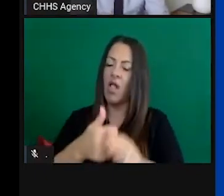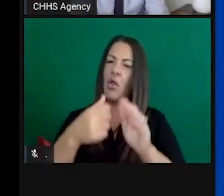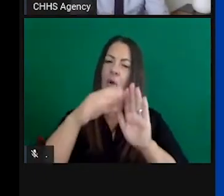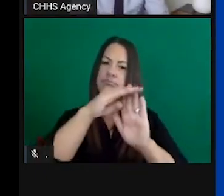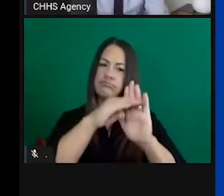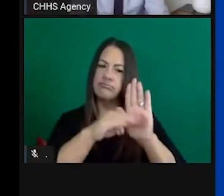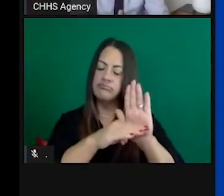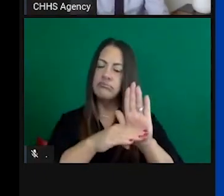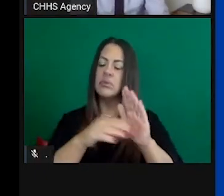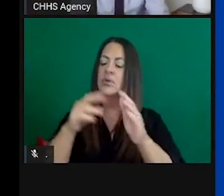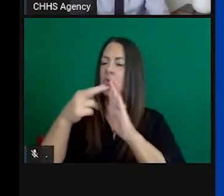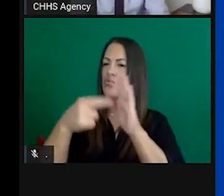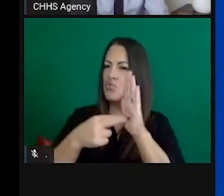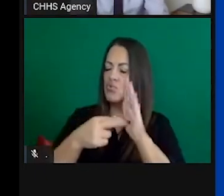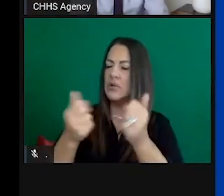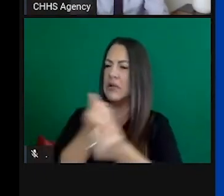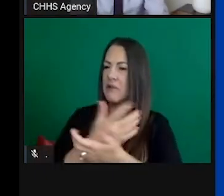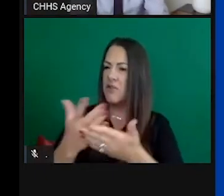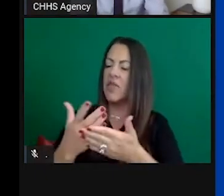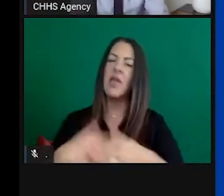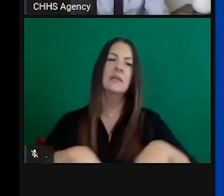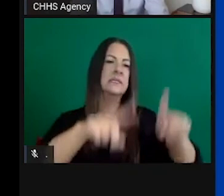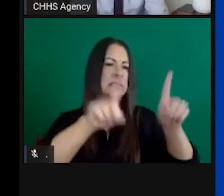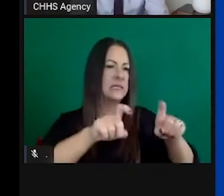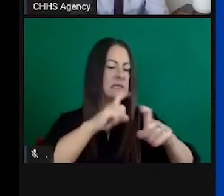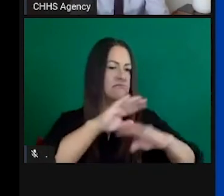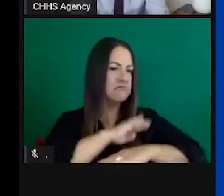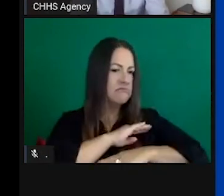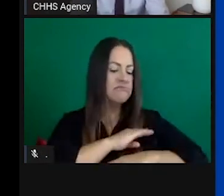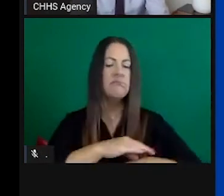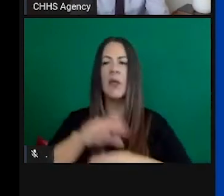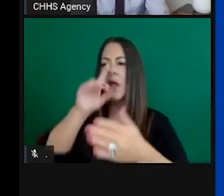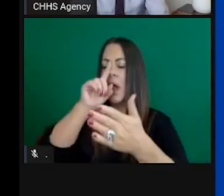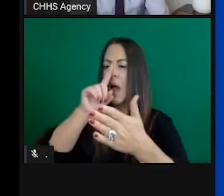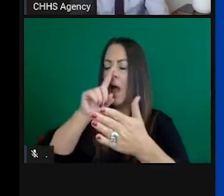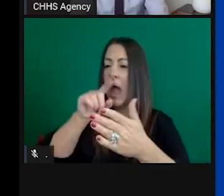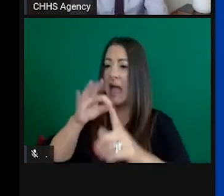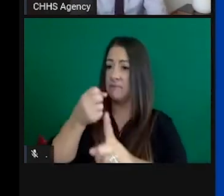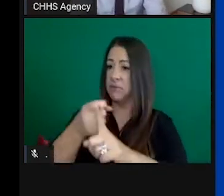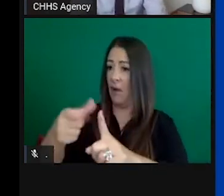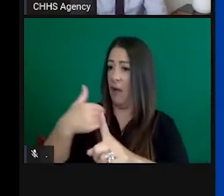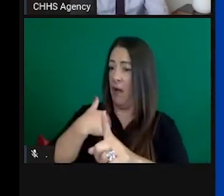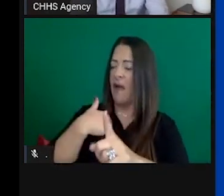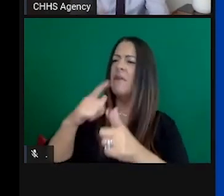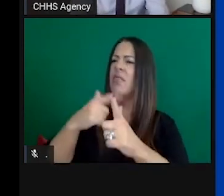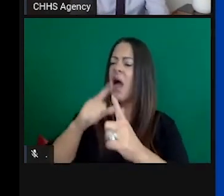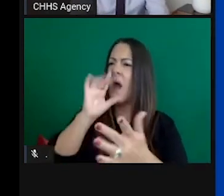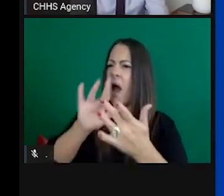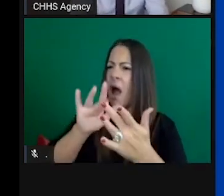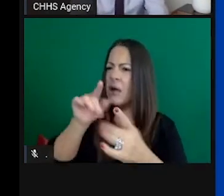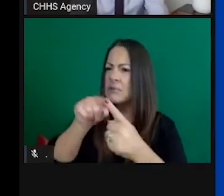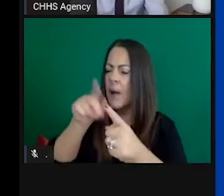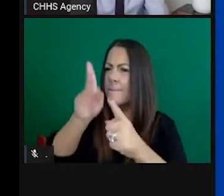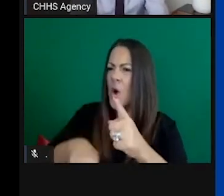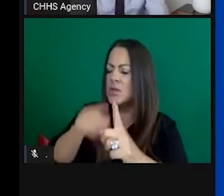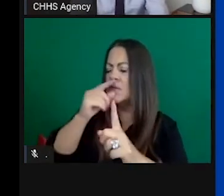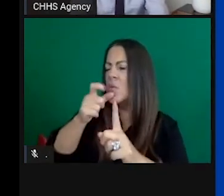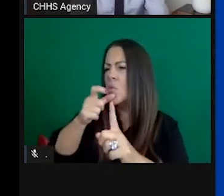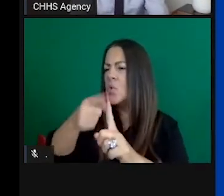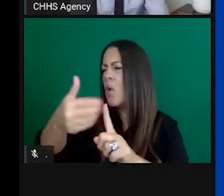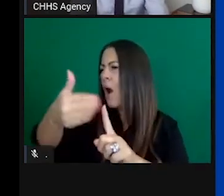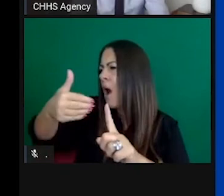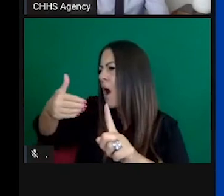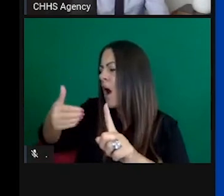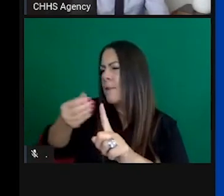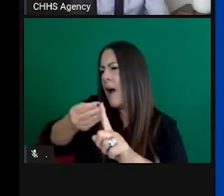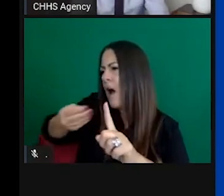the contact tracing and the testing is adequate, so that we avoid any counties moving backwards, that is, from a